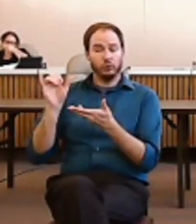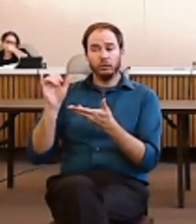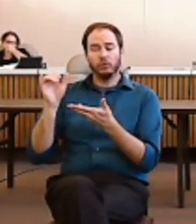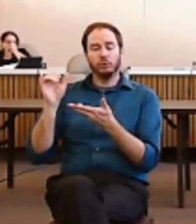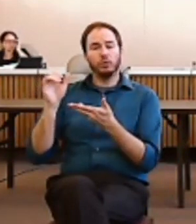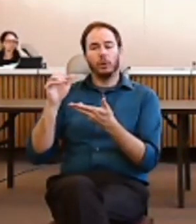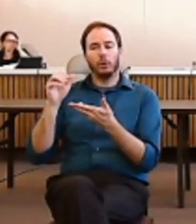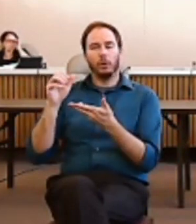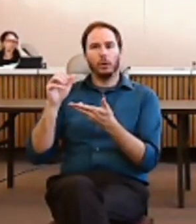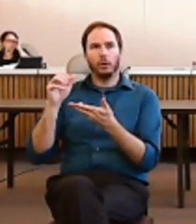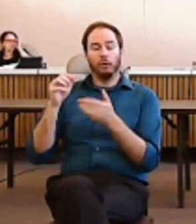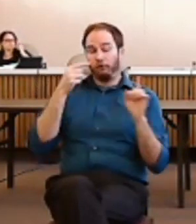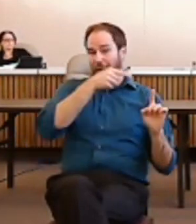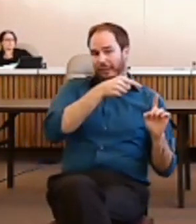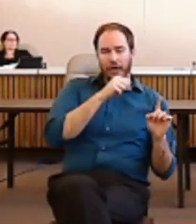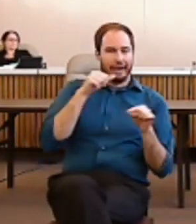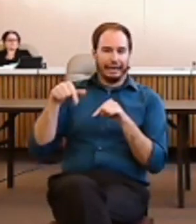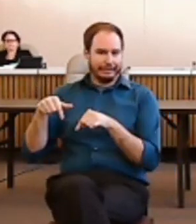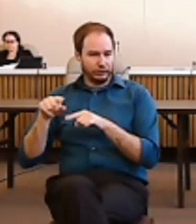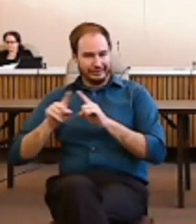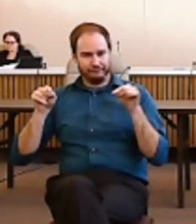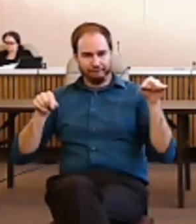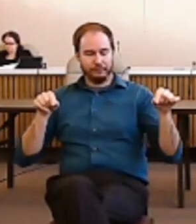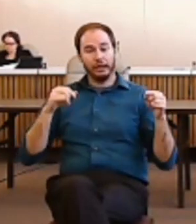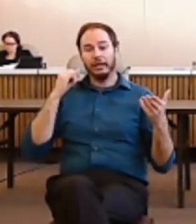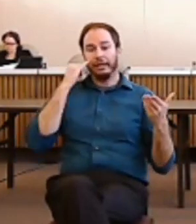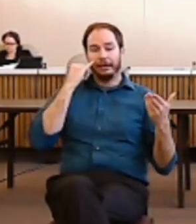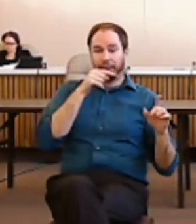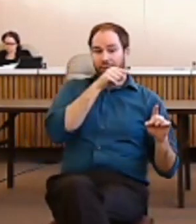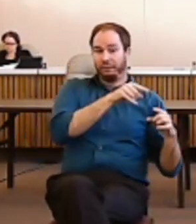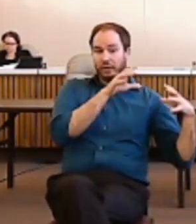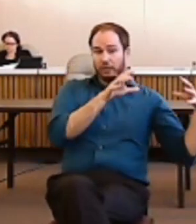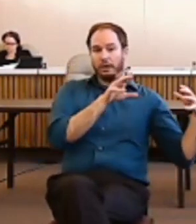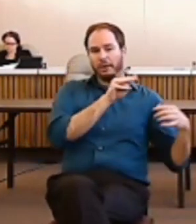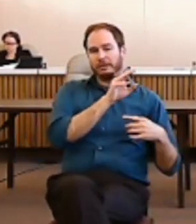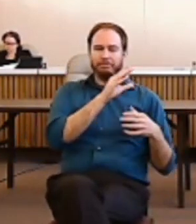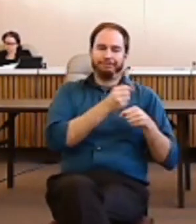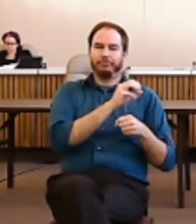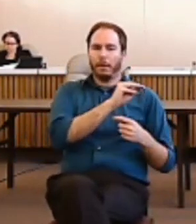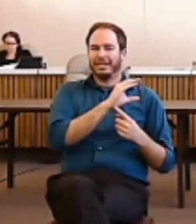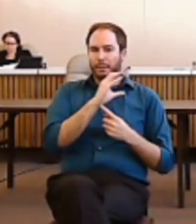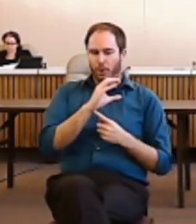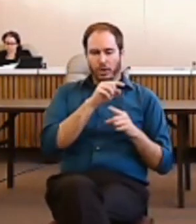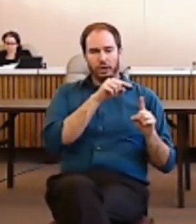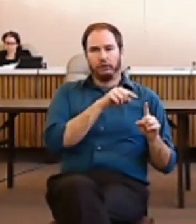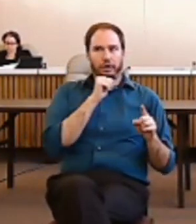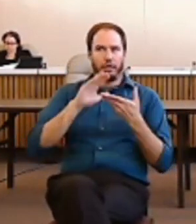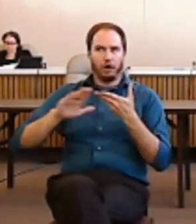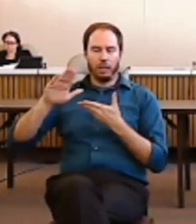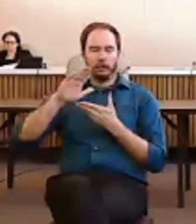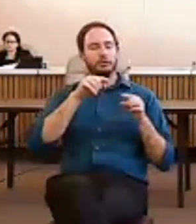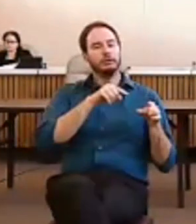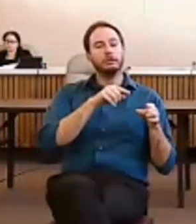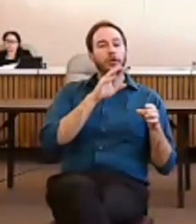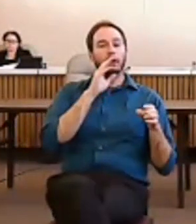the case as much here. If there's only a single entrance at the Masonic Care, I mean, no matter what, there's going to be